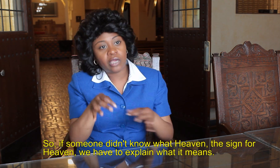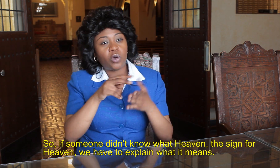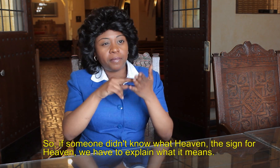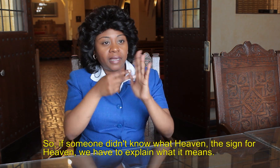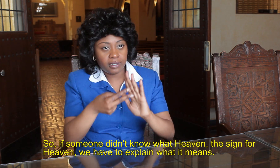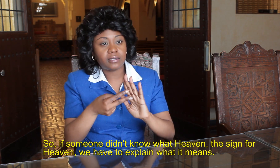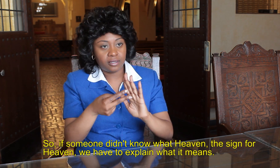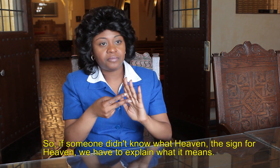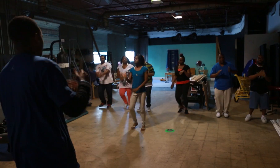what it means.